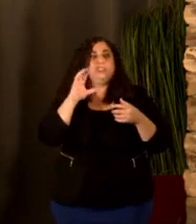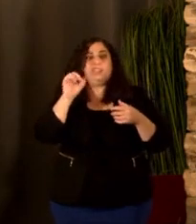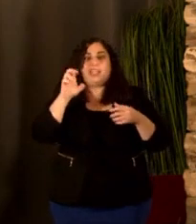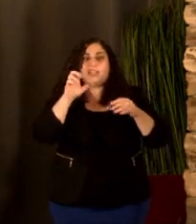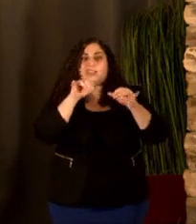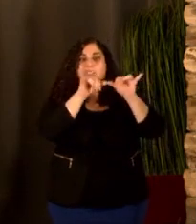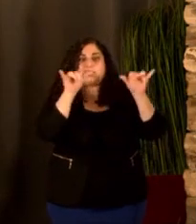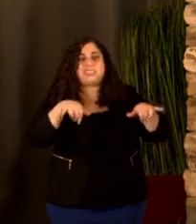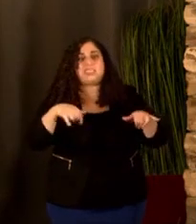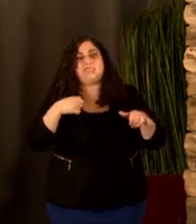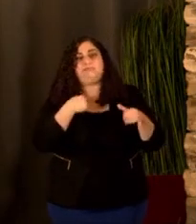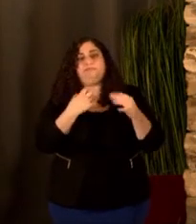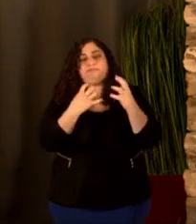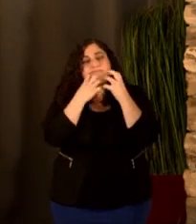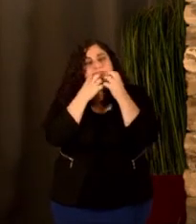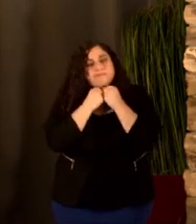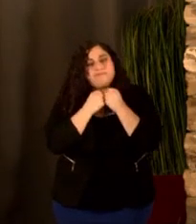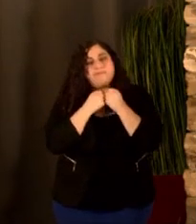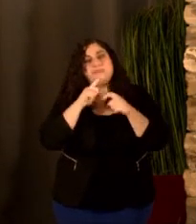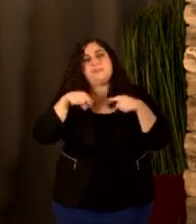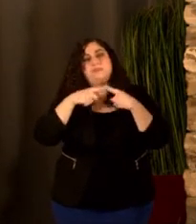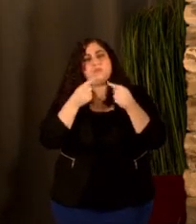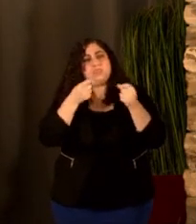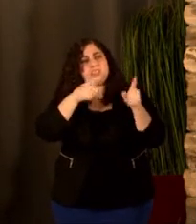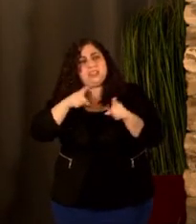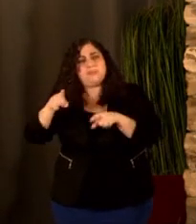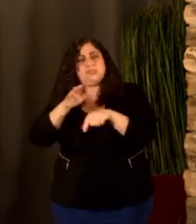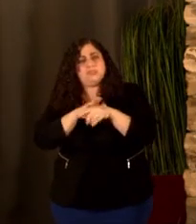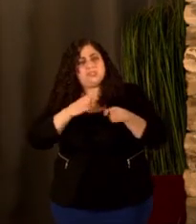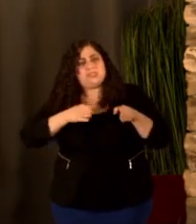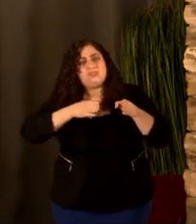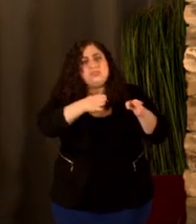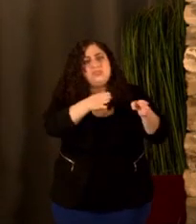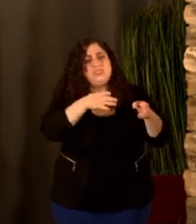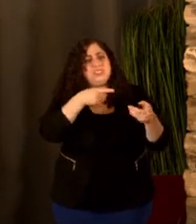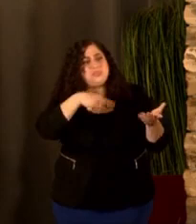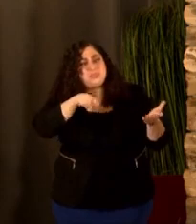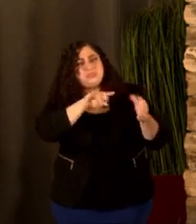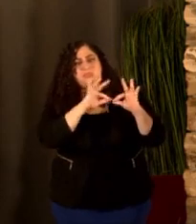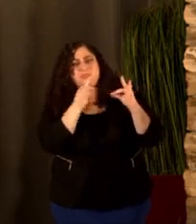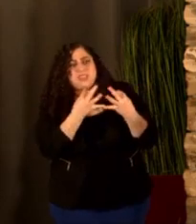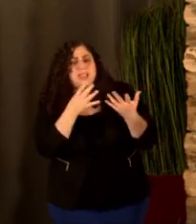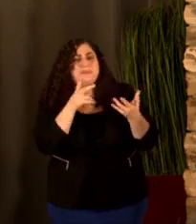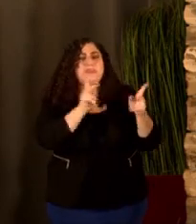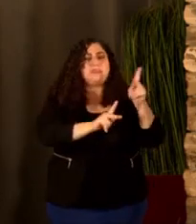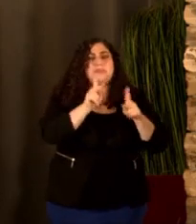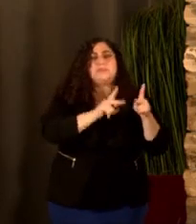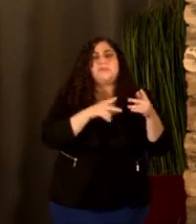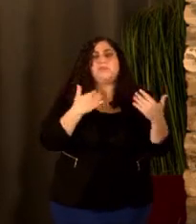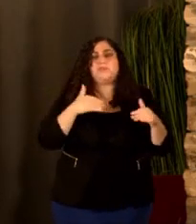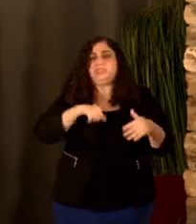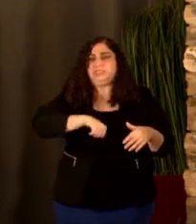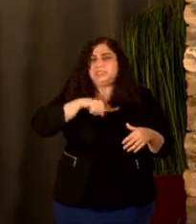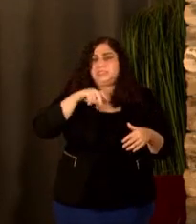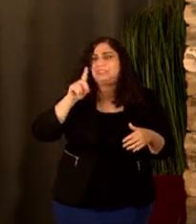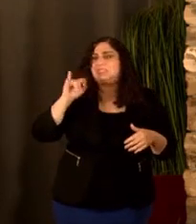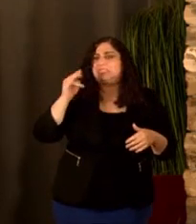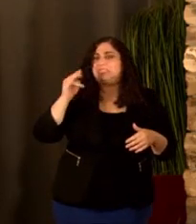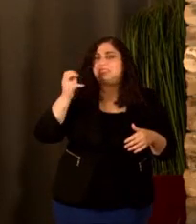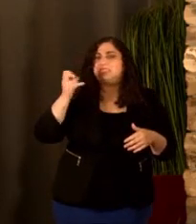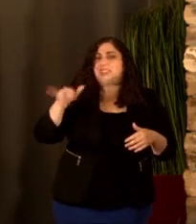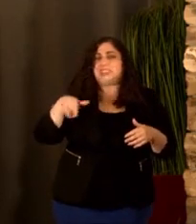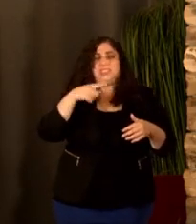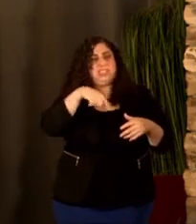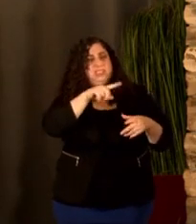deeply about what's happening out in our streets and sidewalks, and the dignity of every single individual to live their lives out loud and to be able